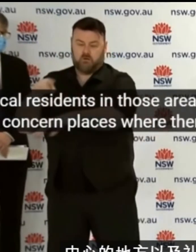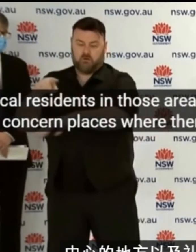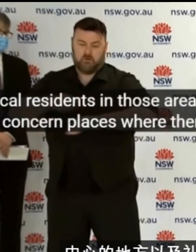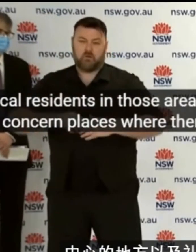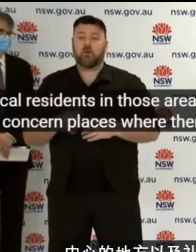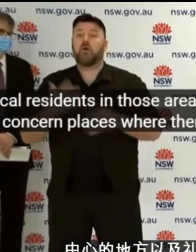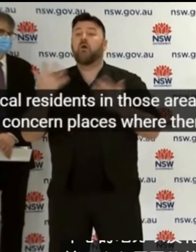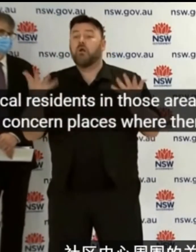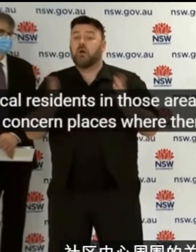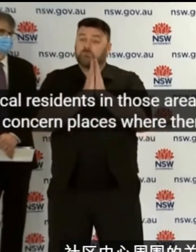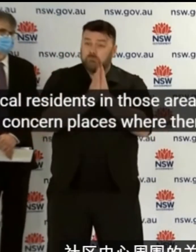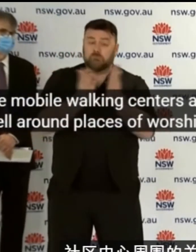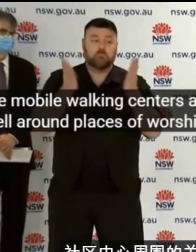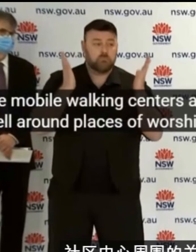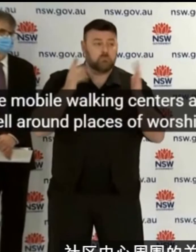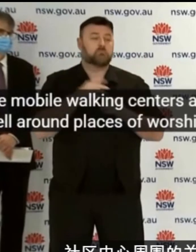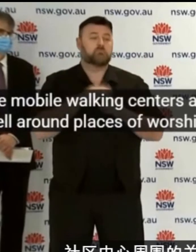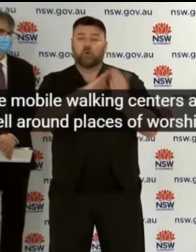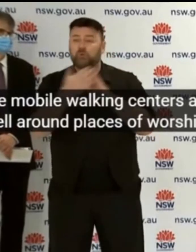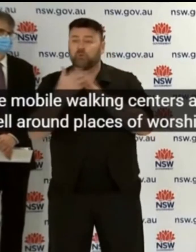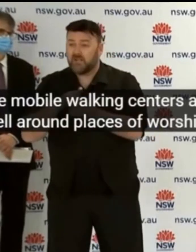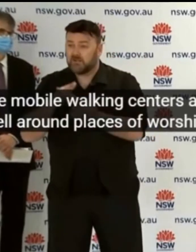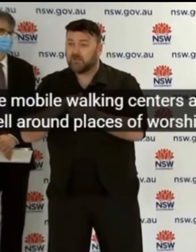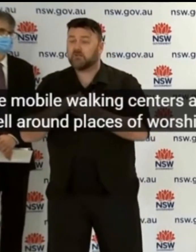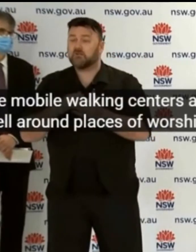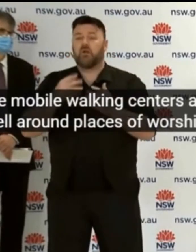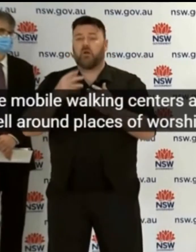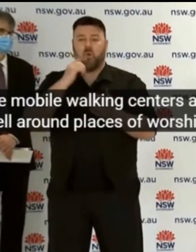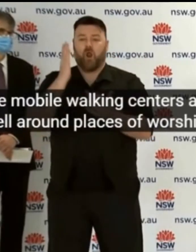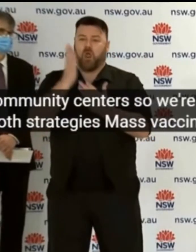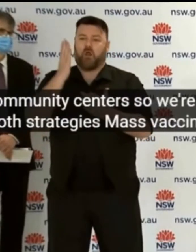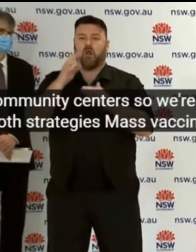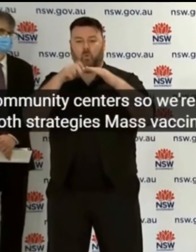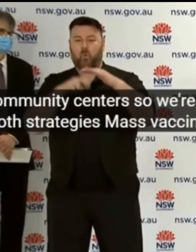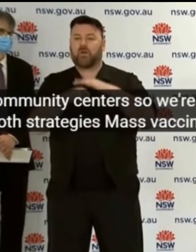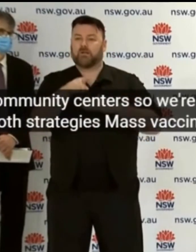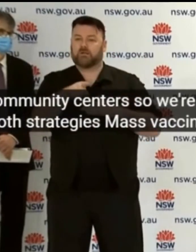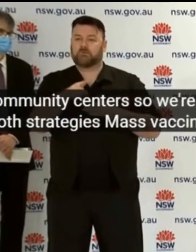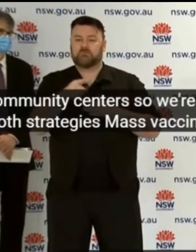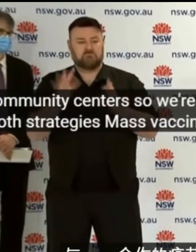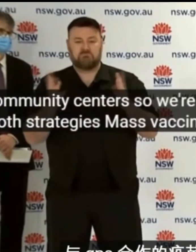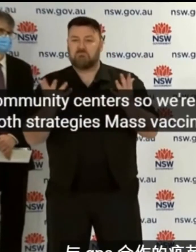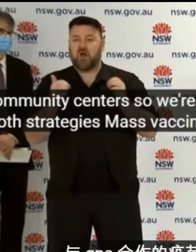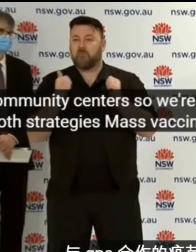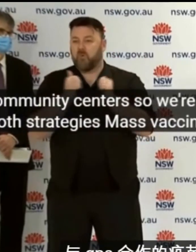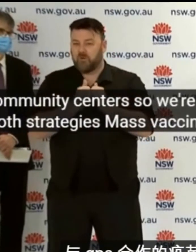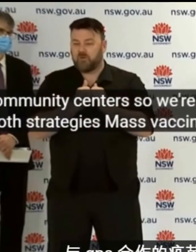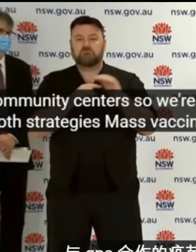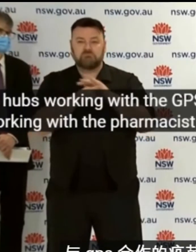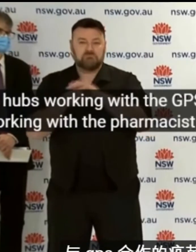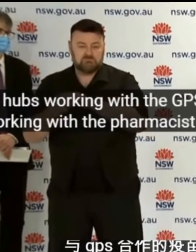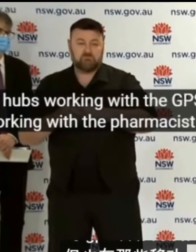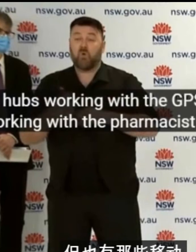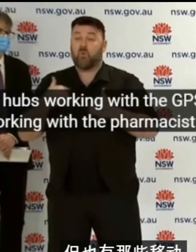community centres. So we're doing both strategies, mass vaccination hubs, working with the GPs, working with the pharmacists, but also having